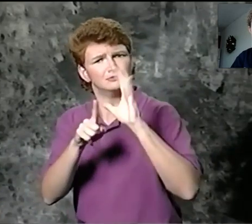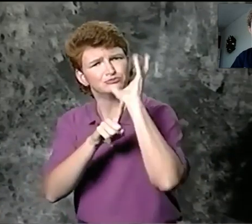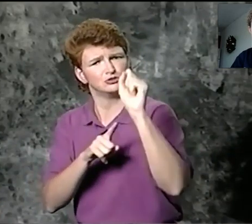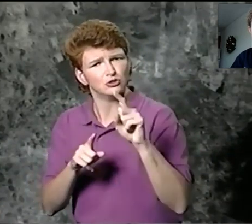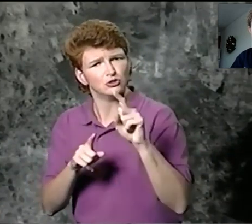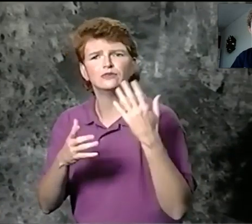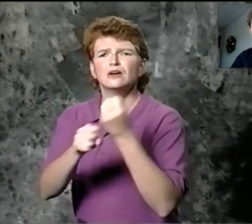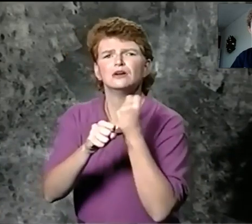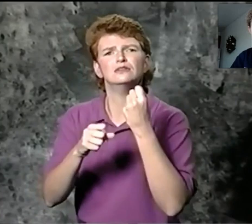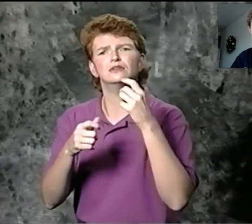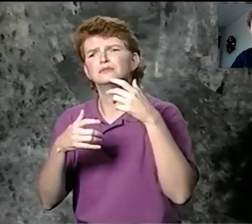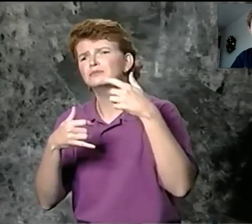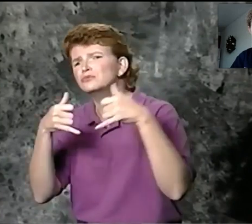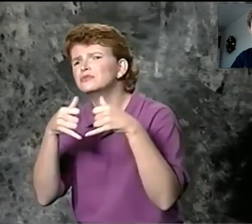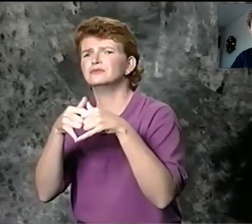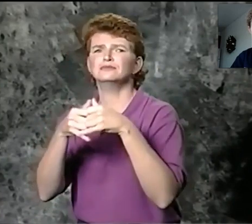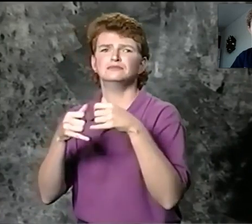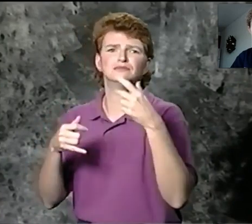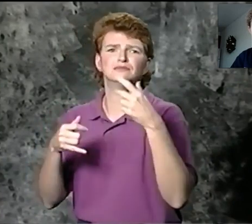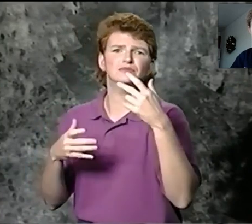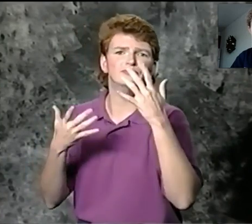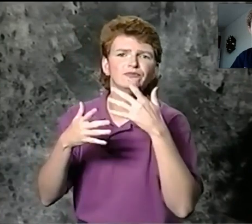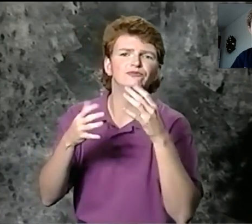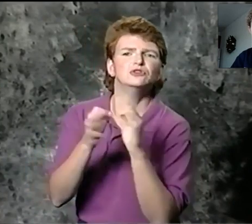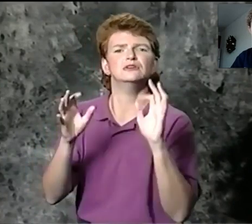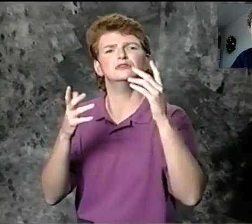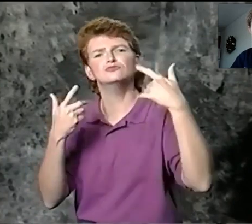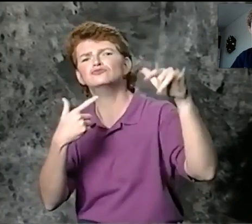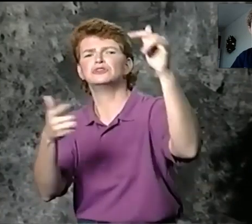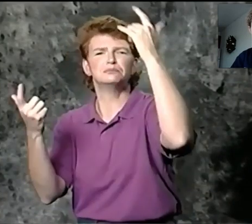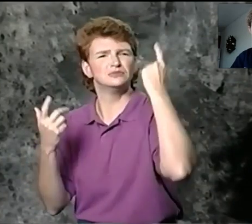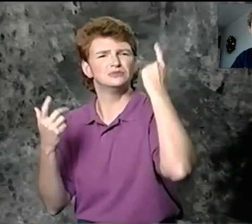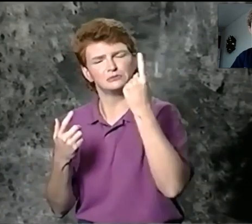So, what's the positives of going to this camp? Is there a medal?